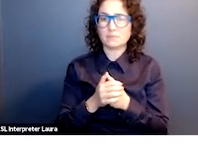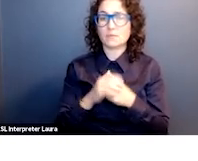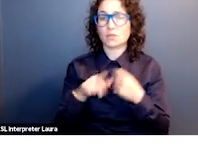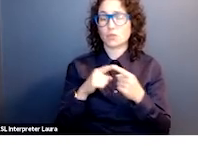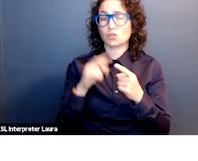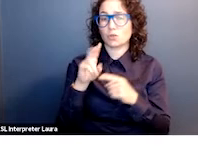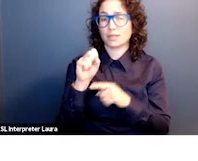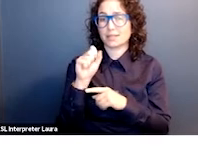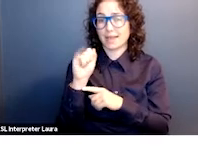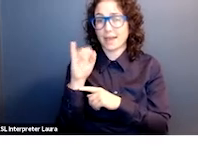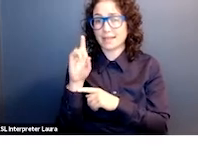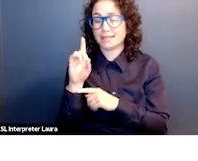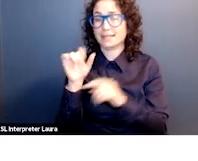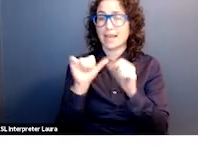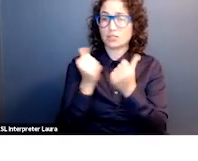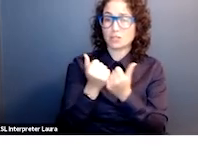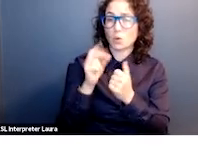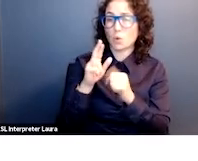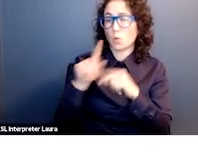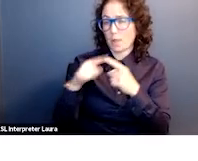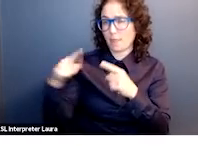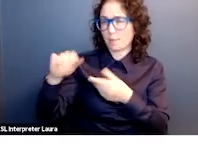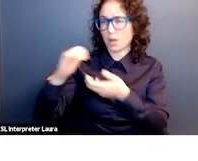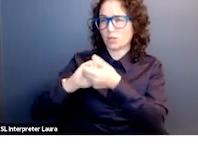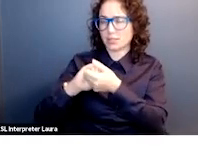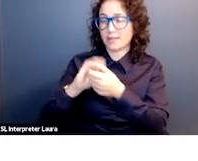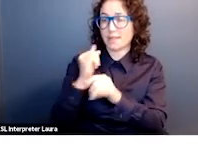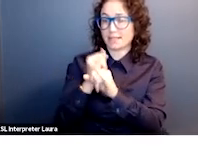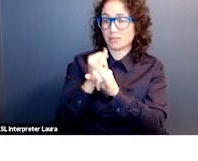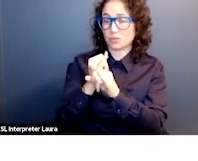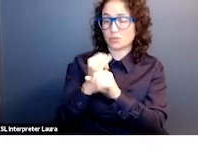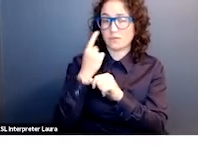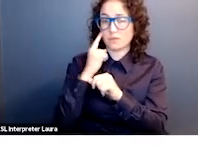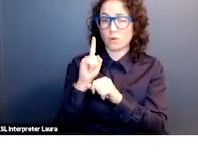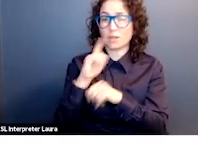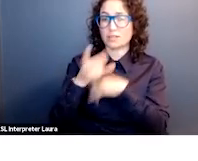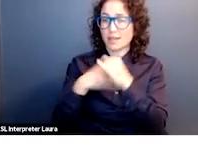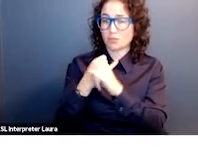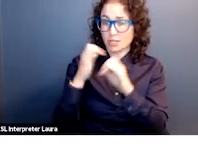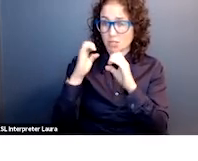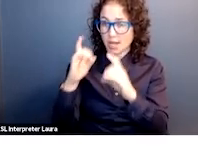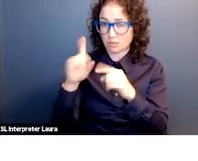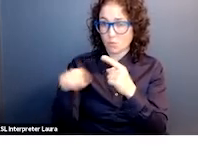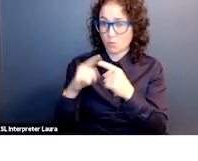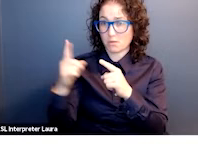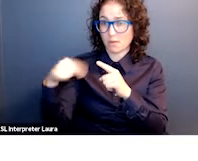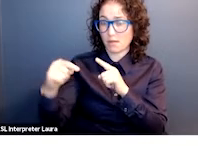USAID agency or partners, the Institute of International Education, came to